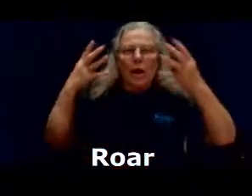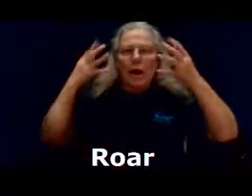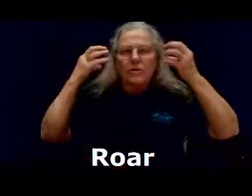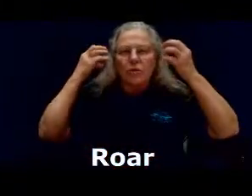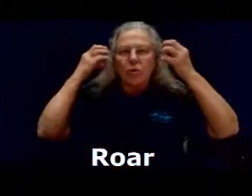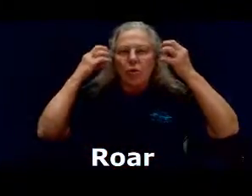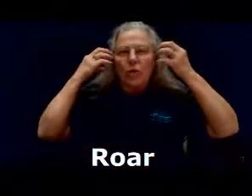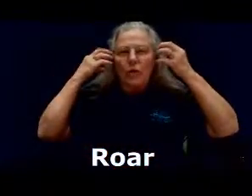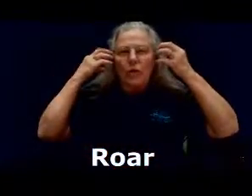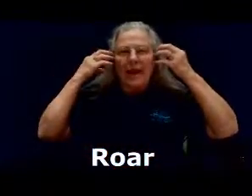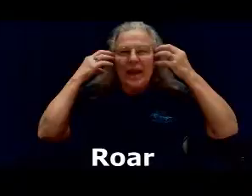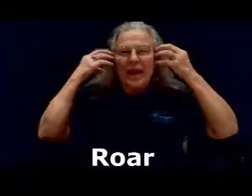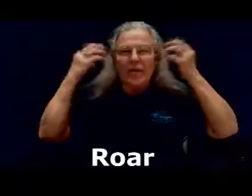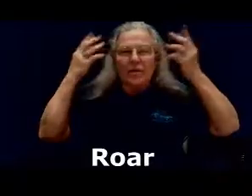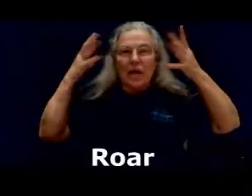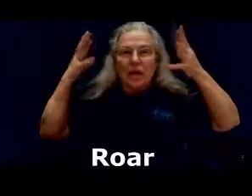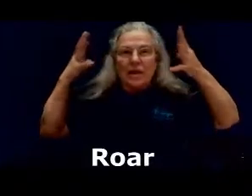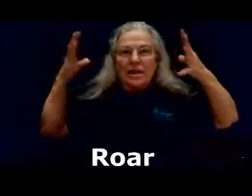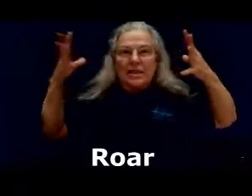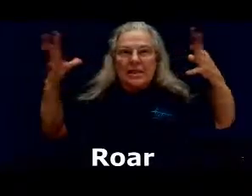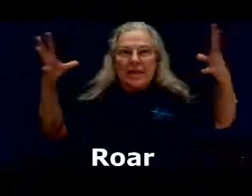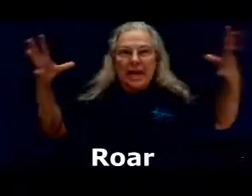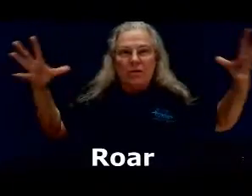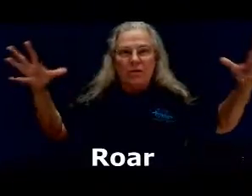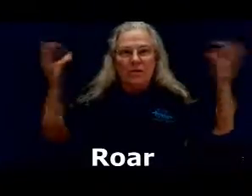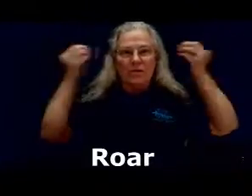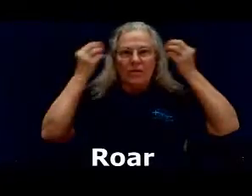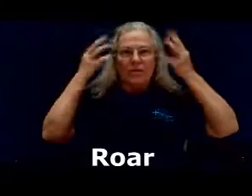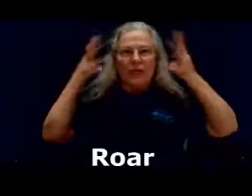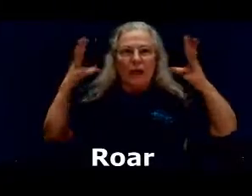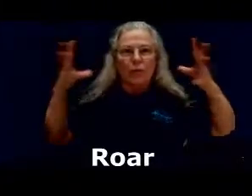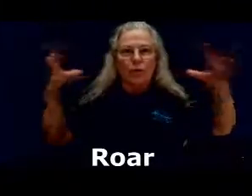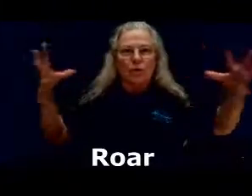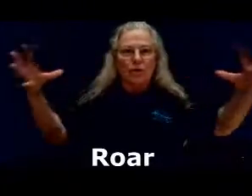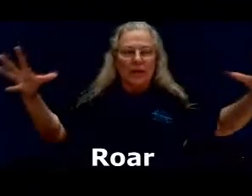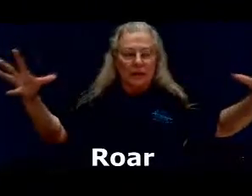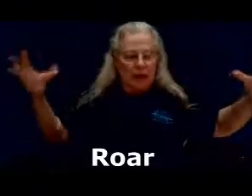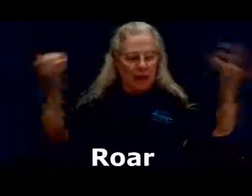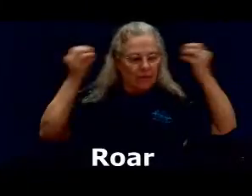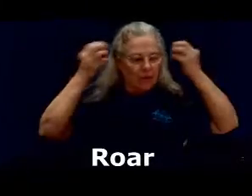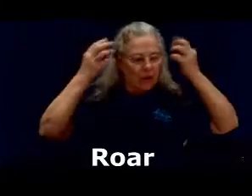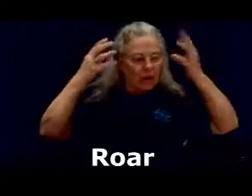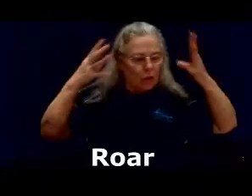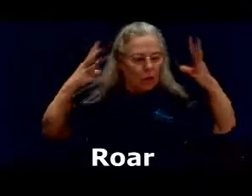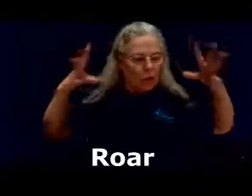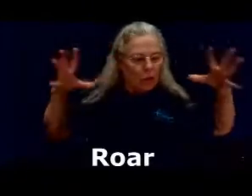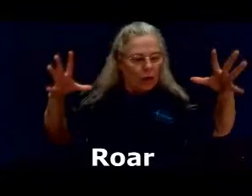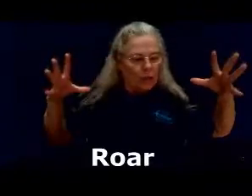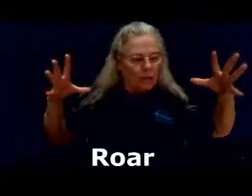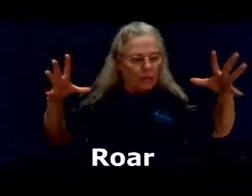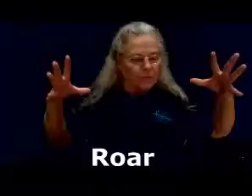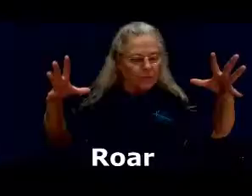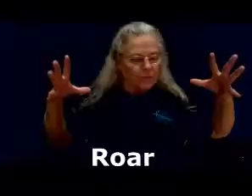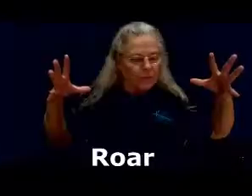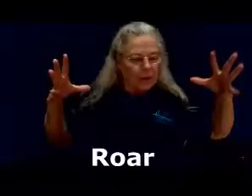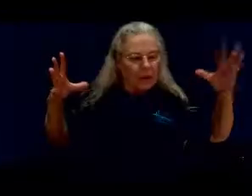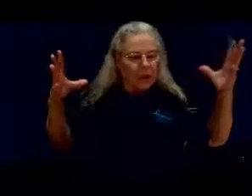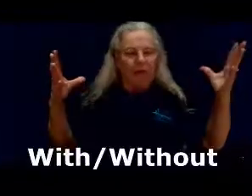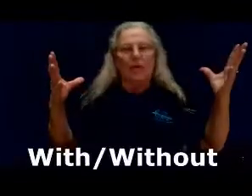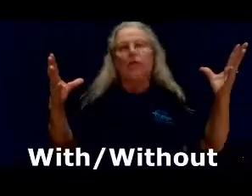and so you're going from the ears, the sound, the vibrations coming out. Roar. Now you